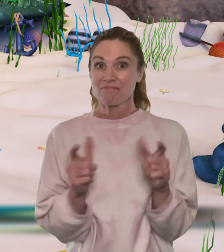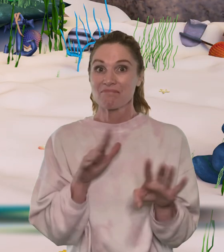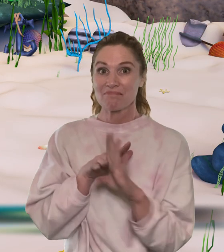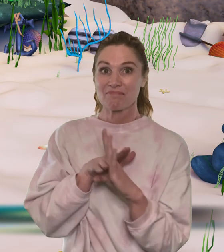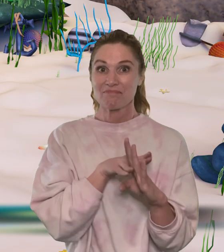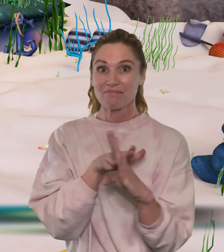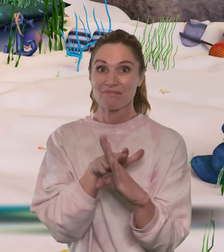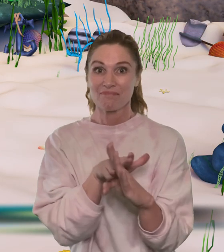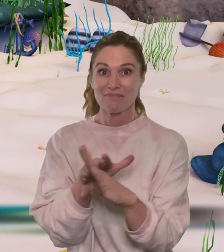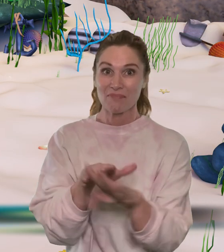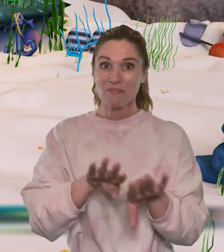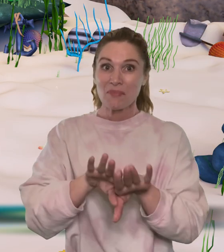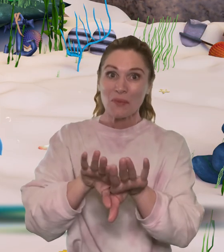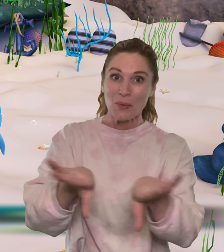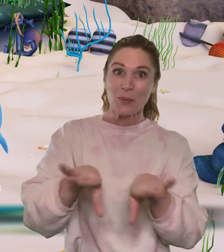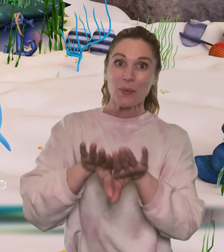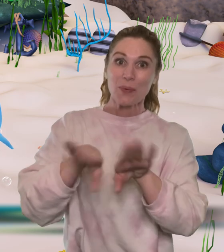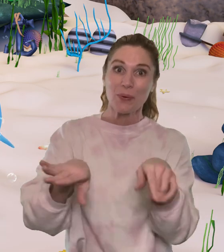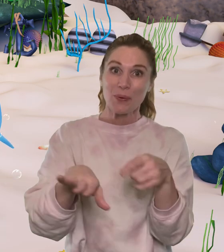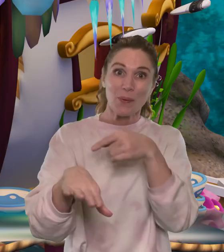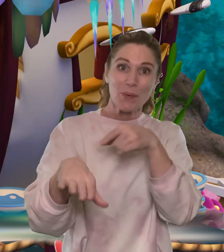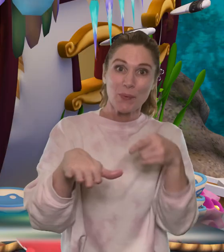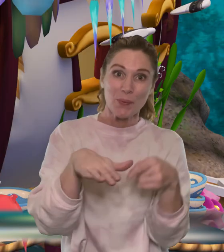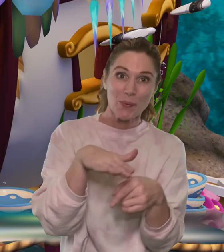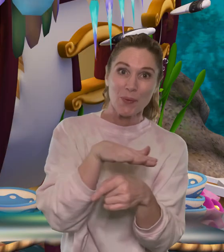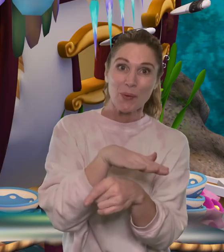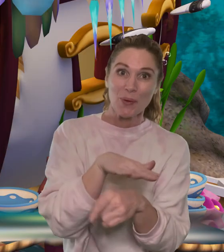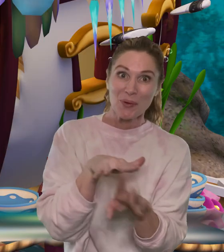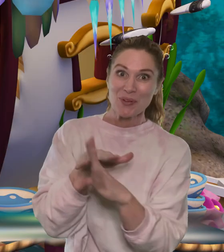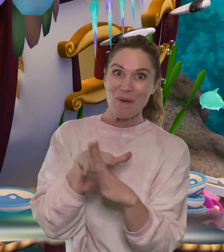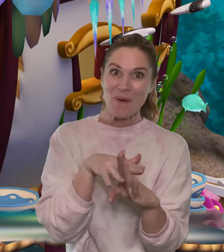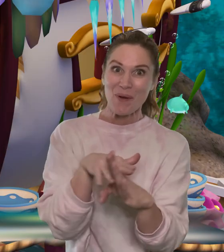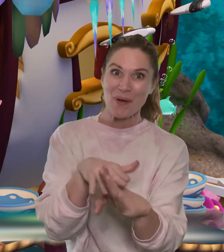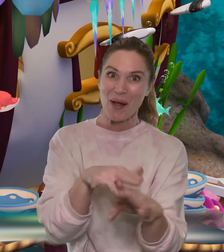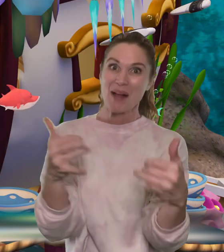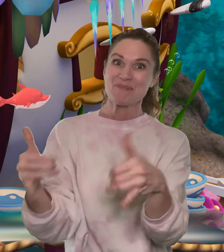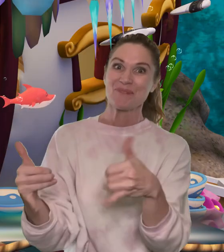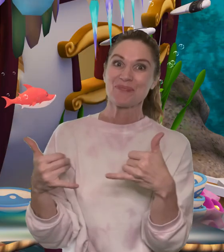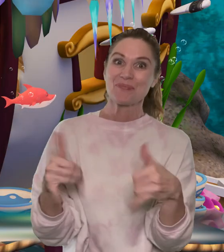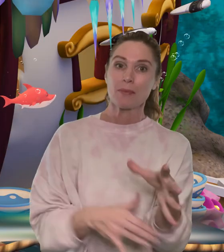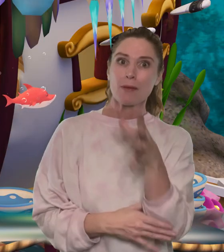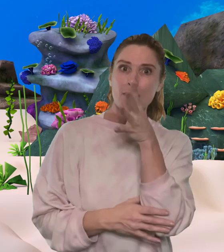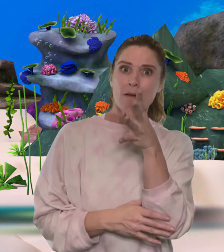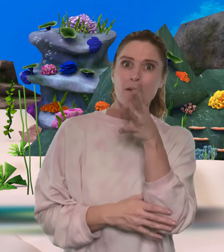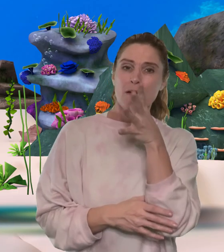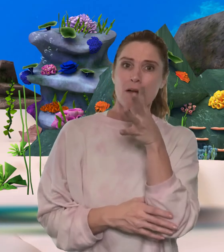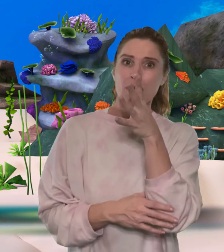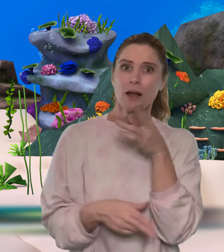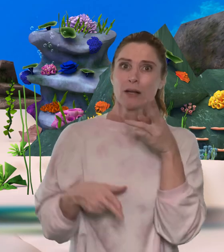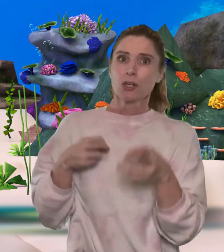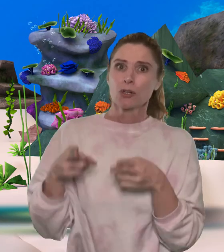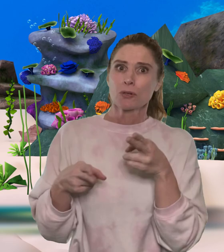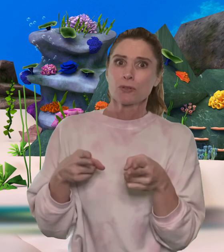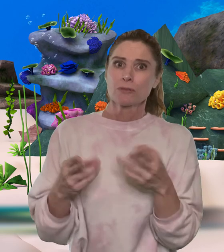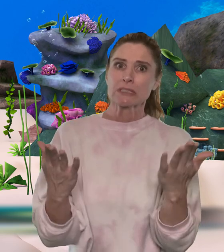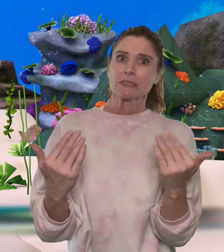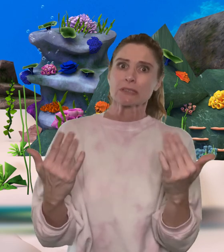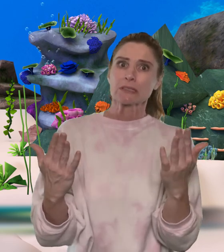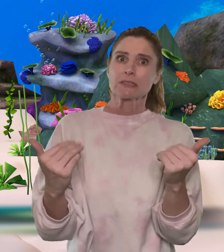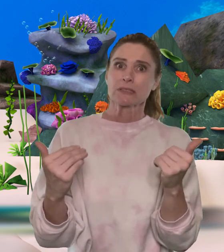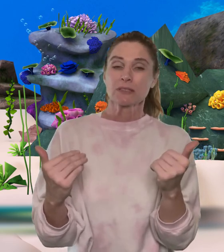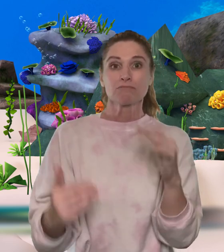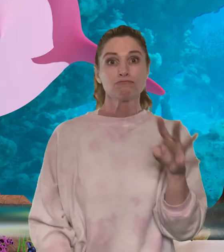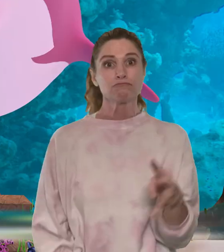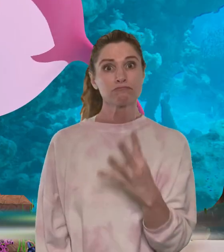Five little sharks went swimming one day down in the bay where all the sharks play. Mommy shark said, "Quick,